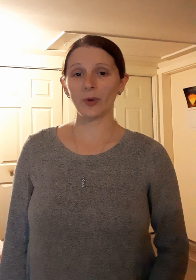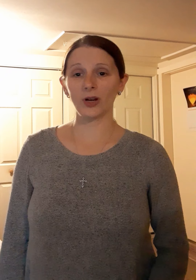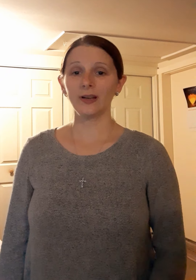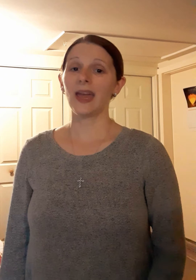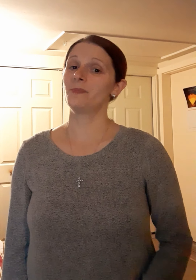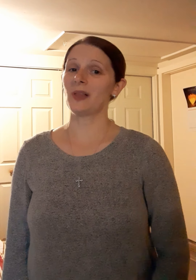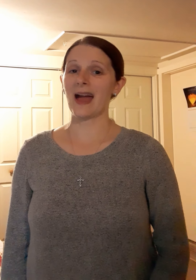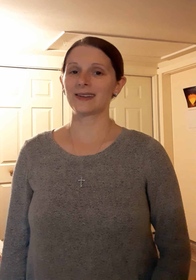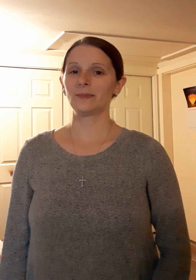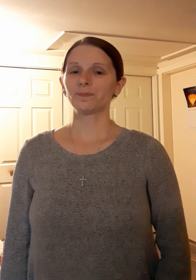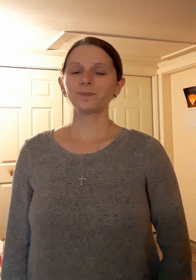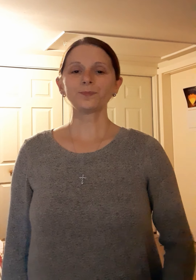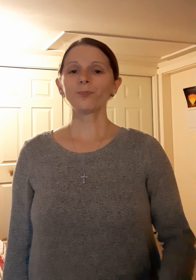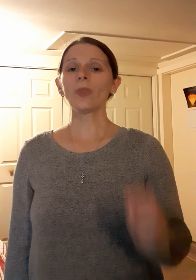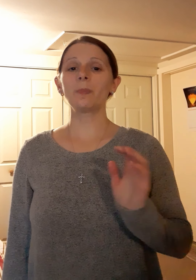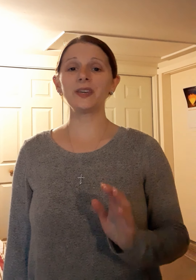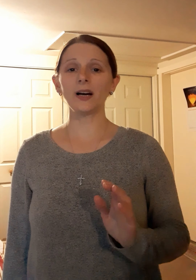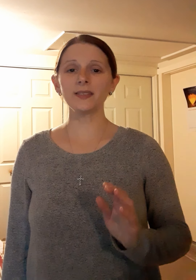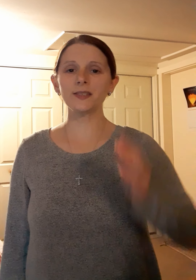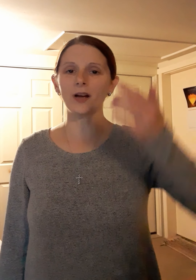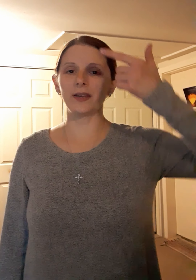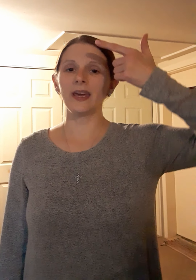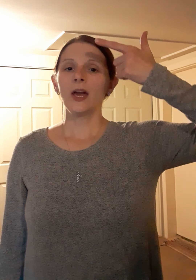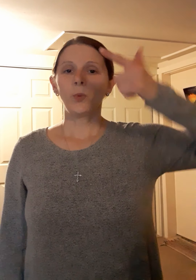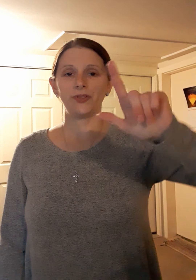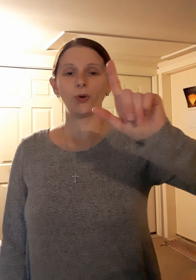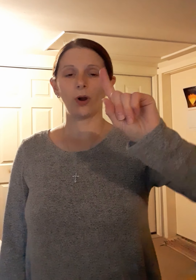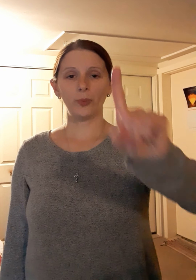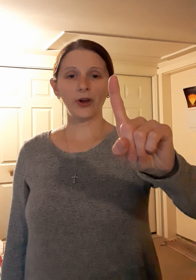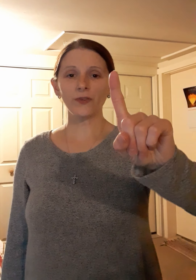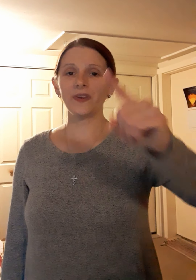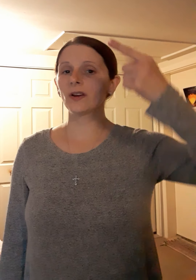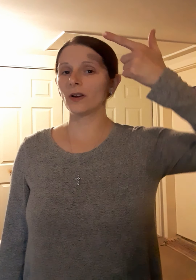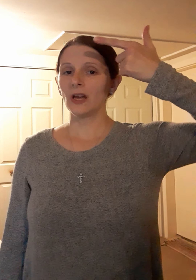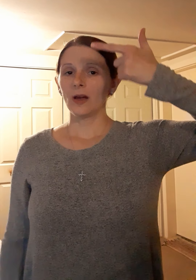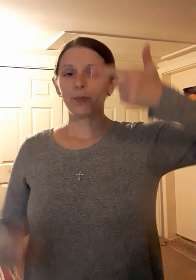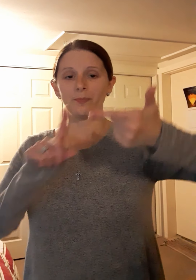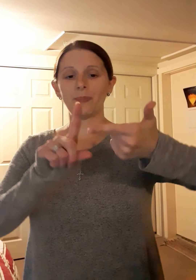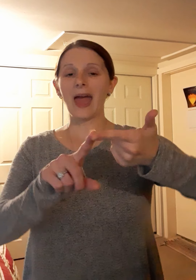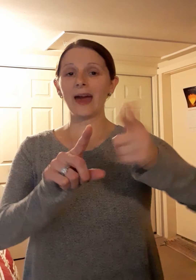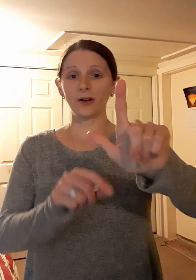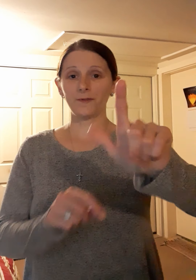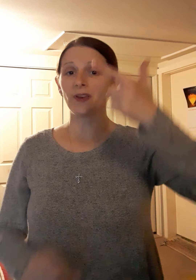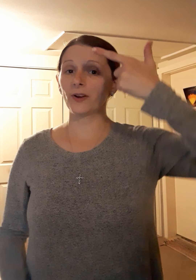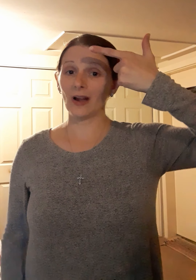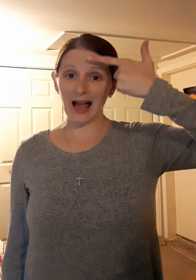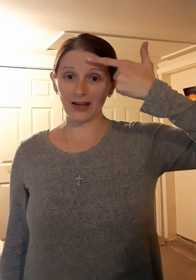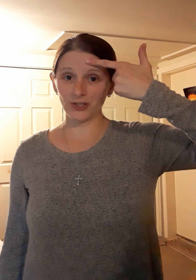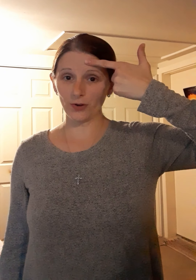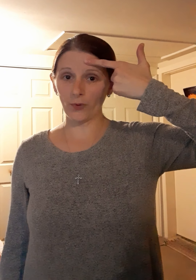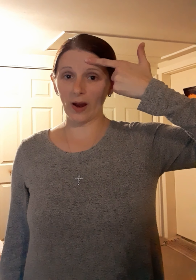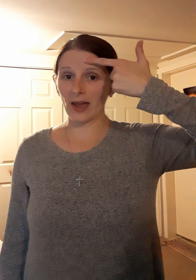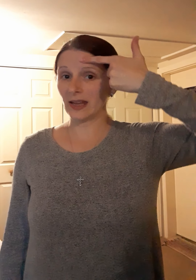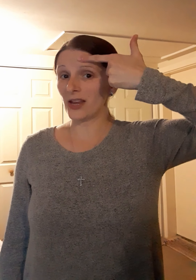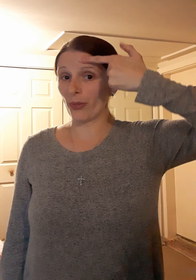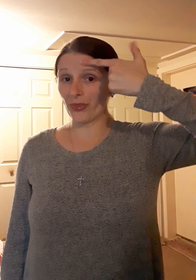summer, and black. Because is done with your pointer finger, pad of finger onto your forehead, and your thumb